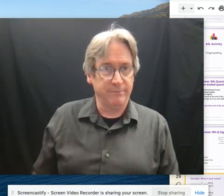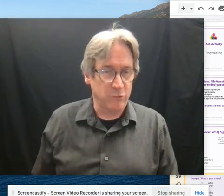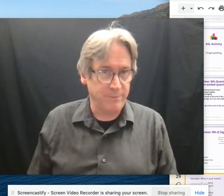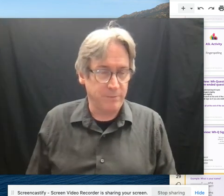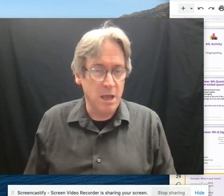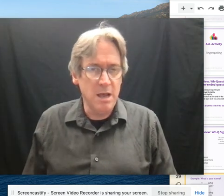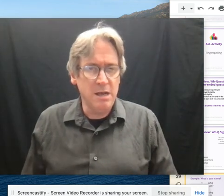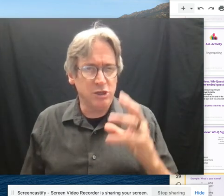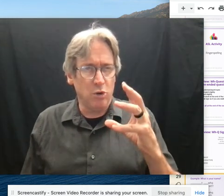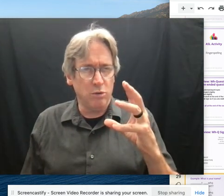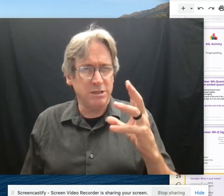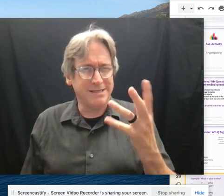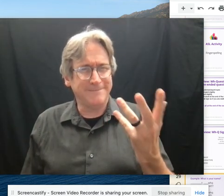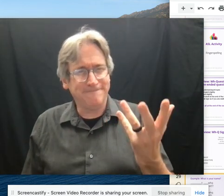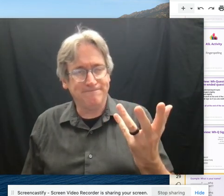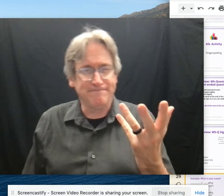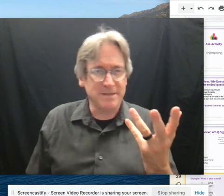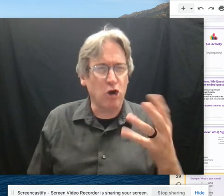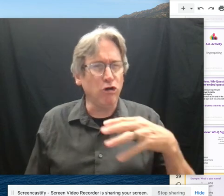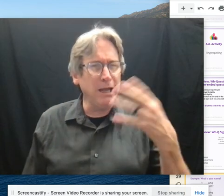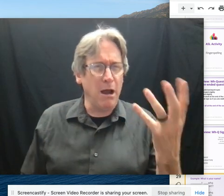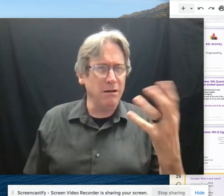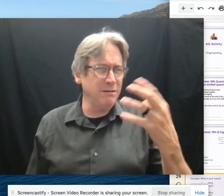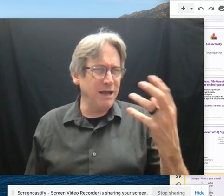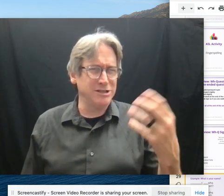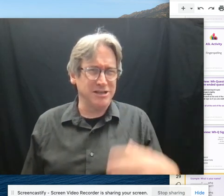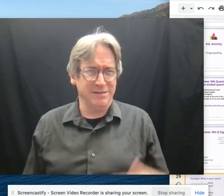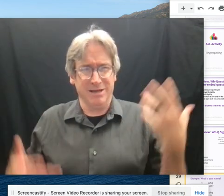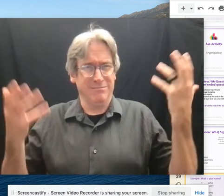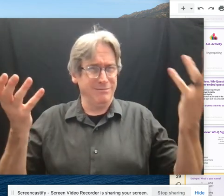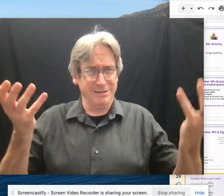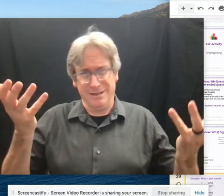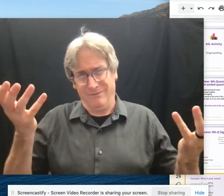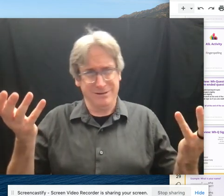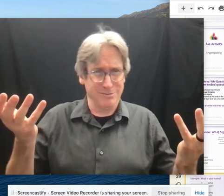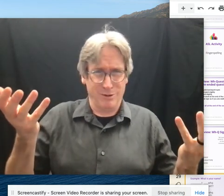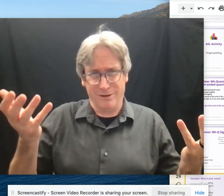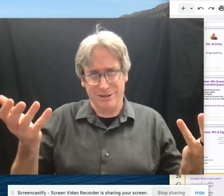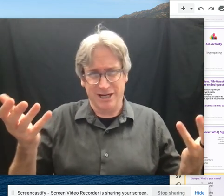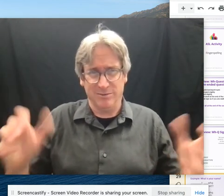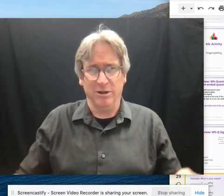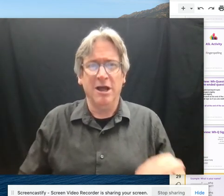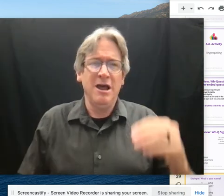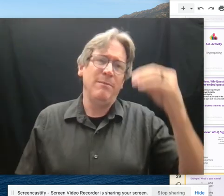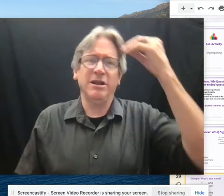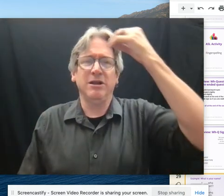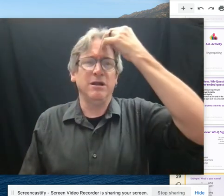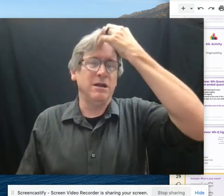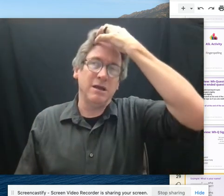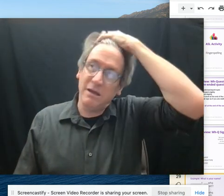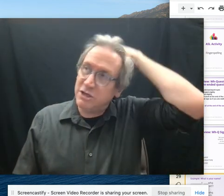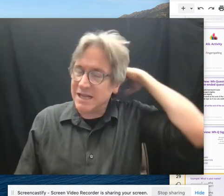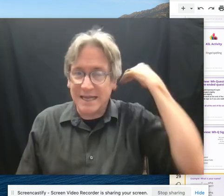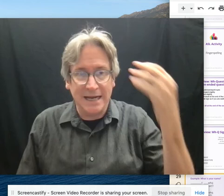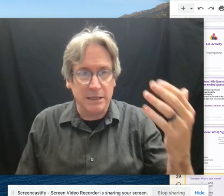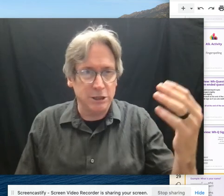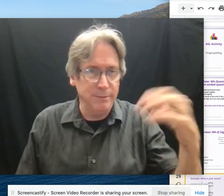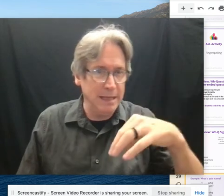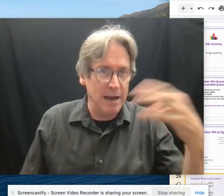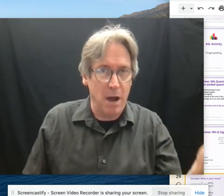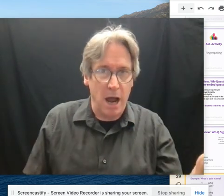Larry. So just early on, it's going to seem like, well, what's the difference? They're both interchangeable. But just